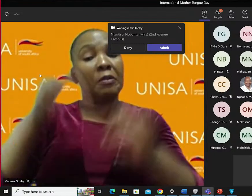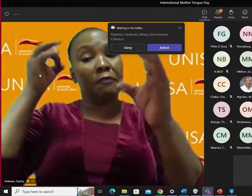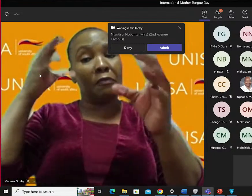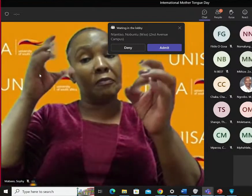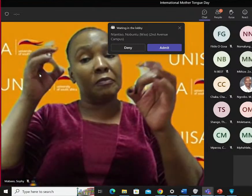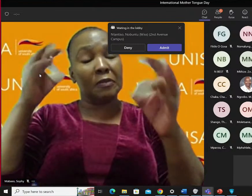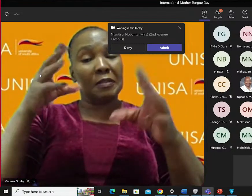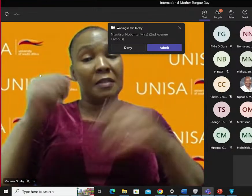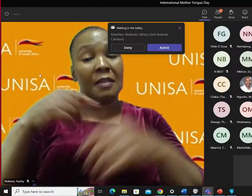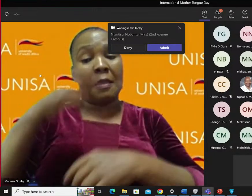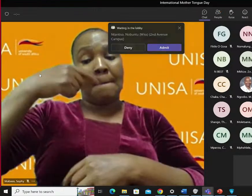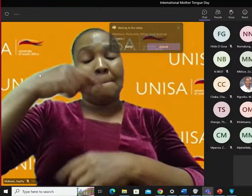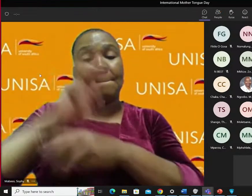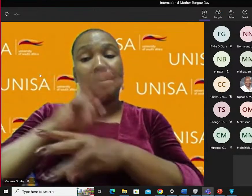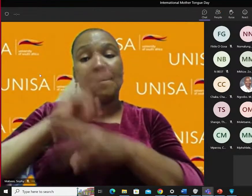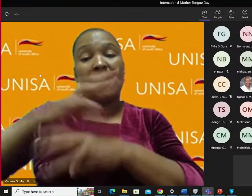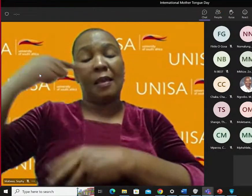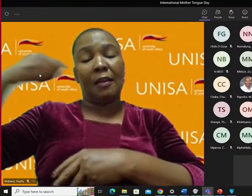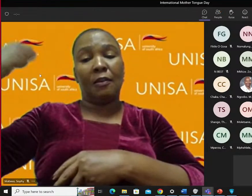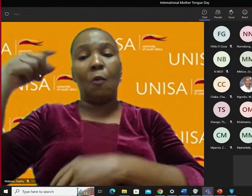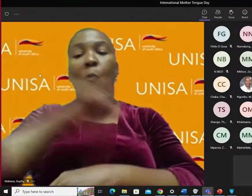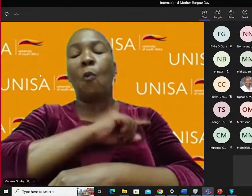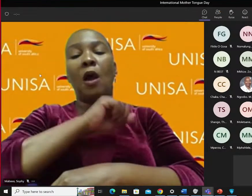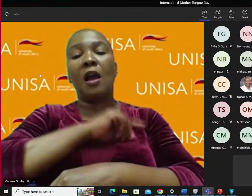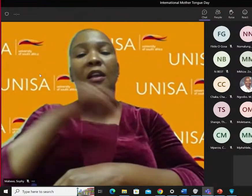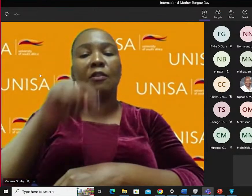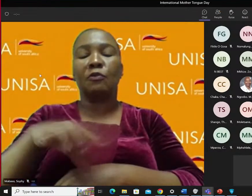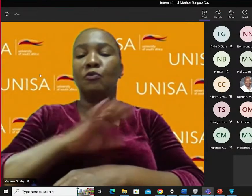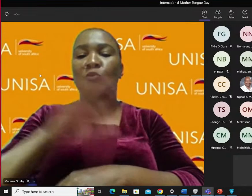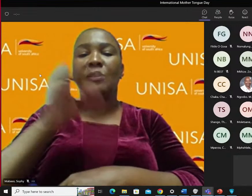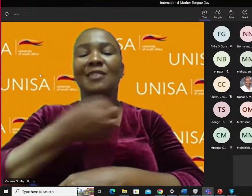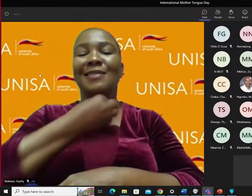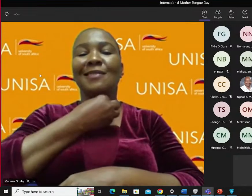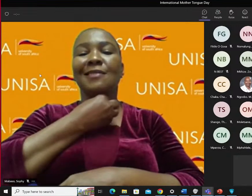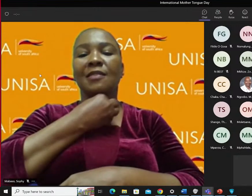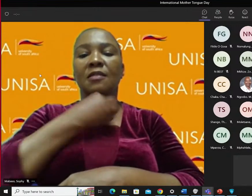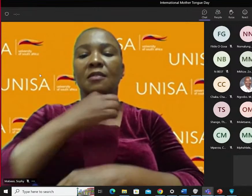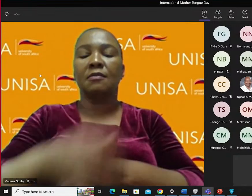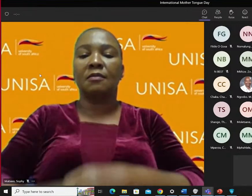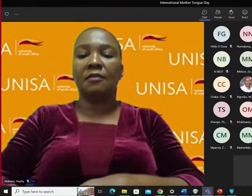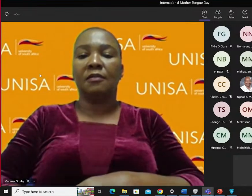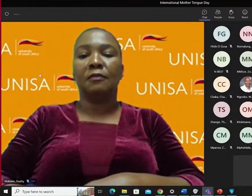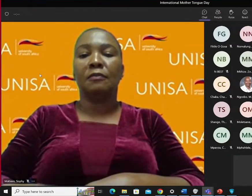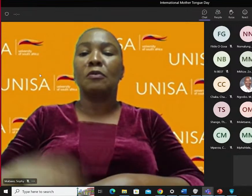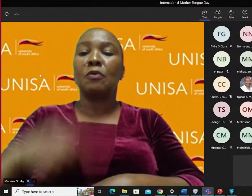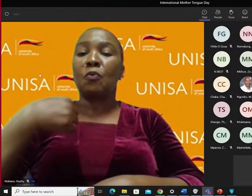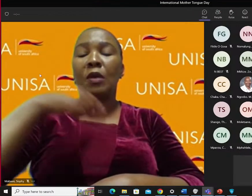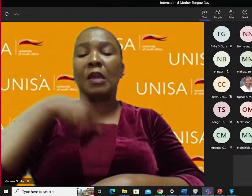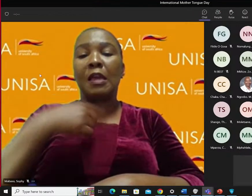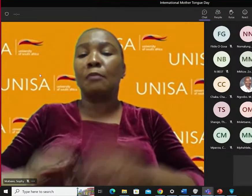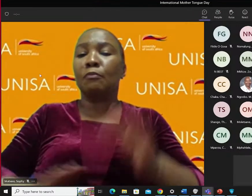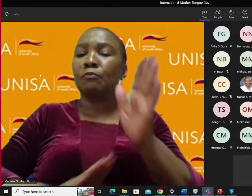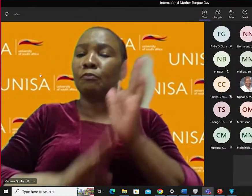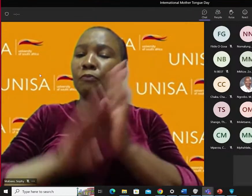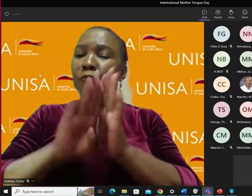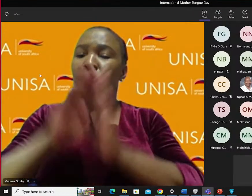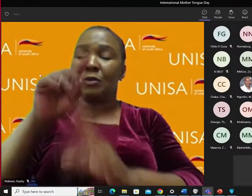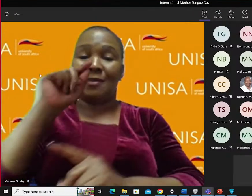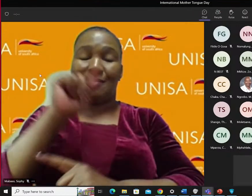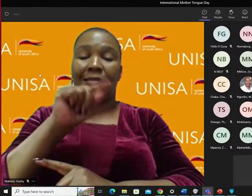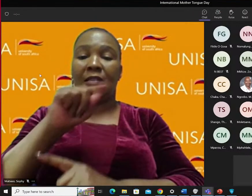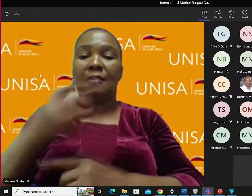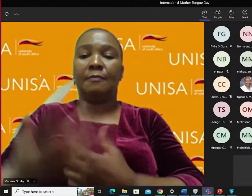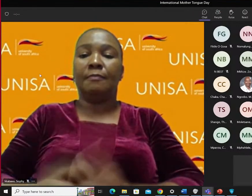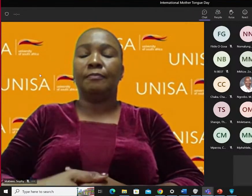mother language, because it is not in English. So we are promoting that.